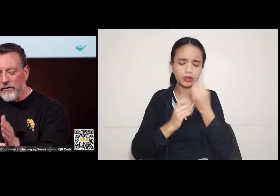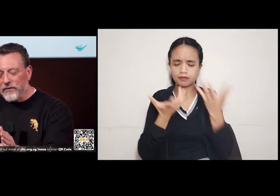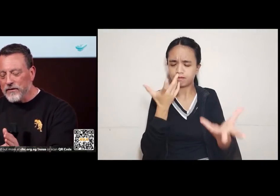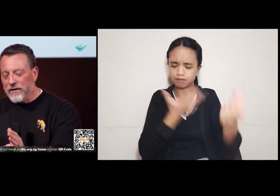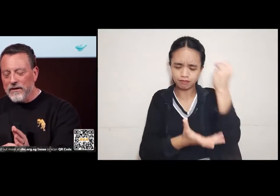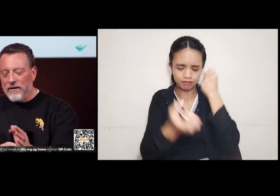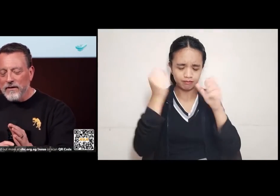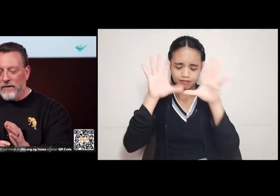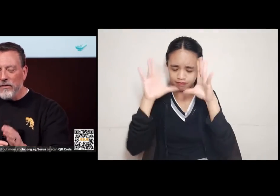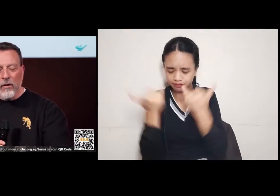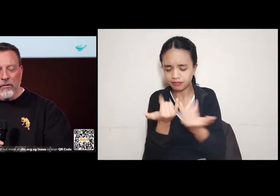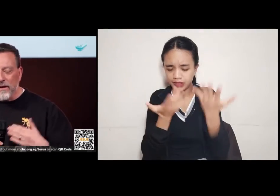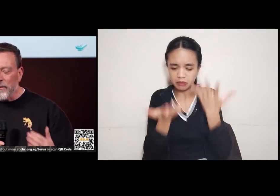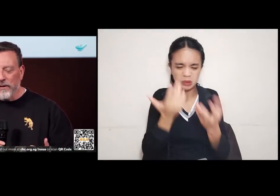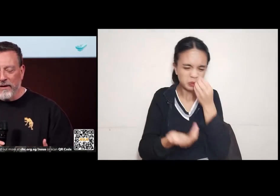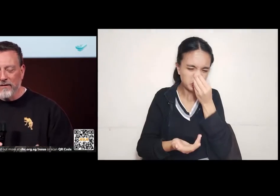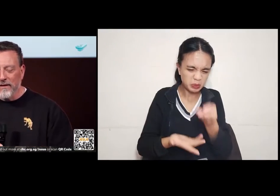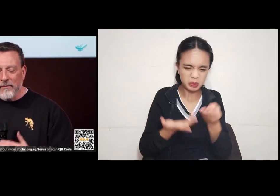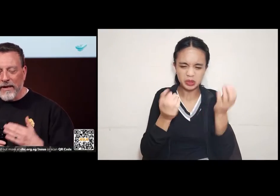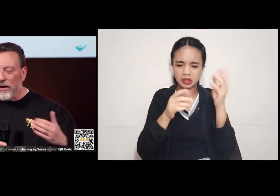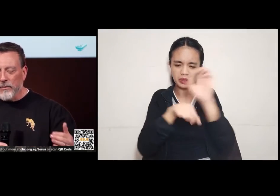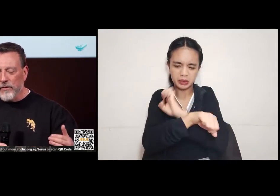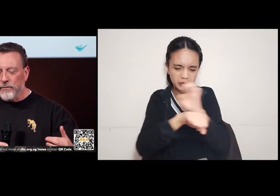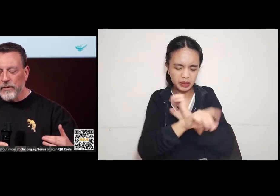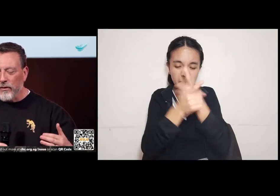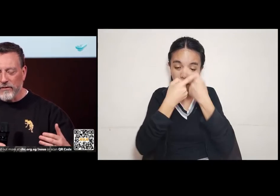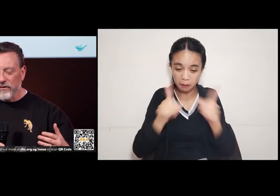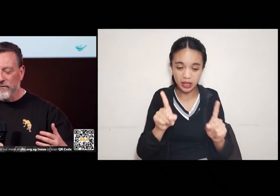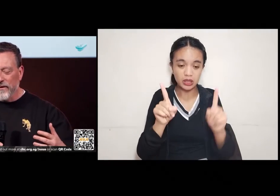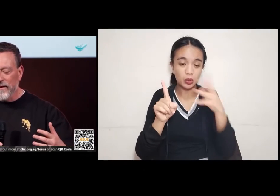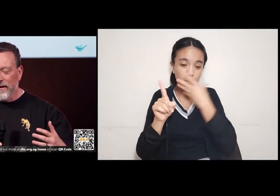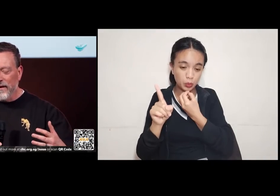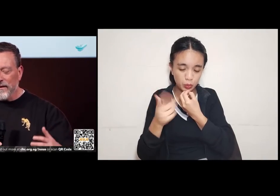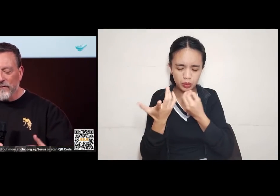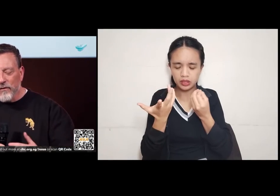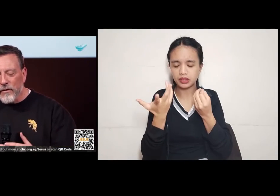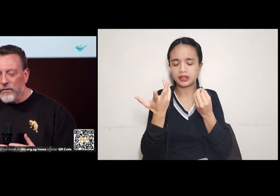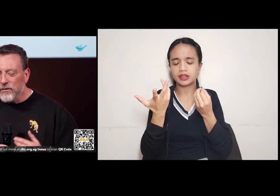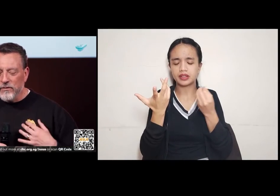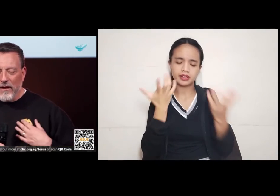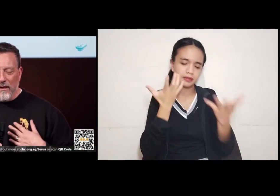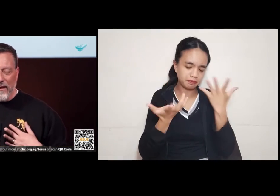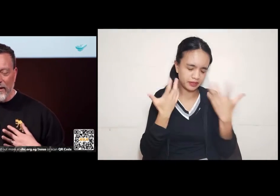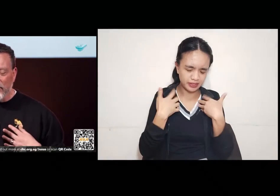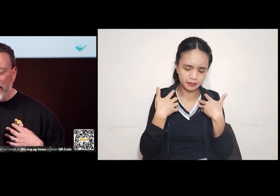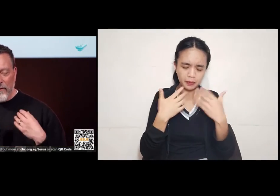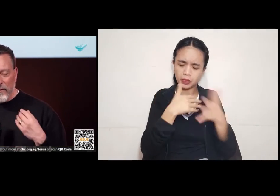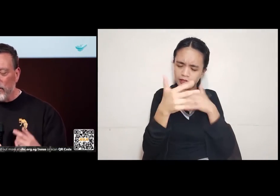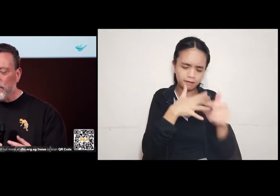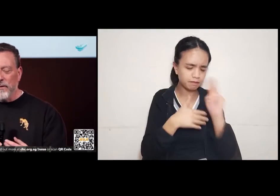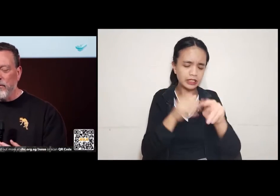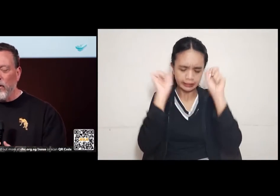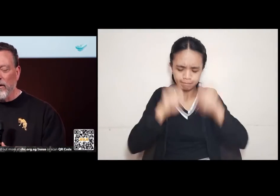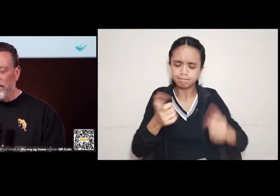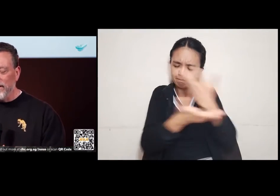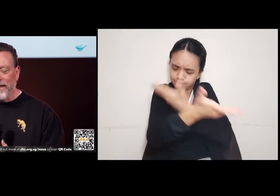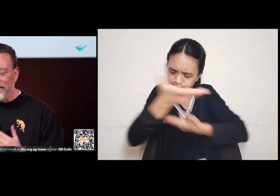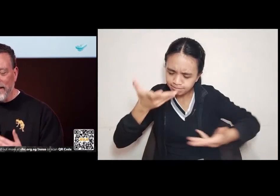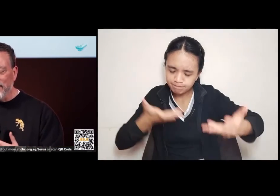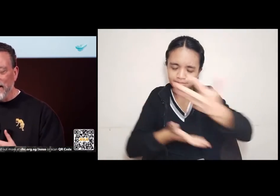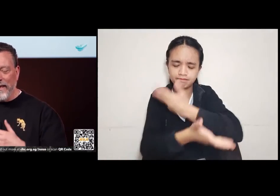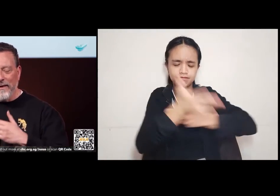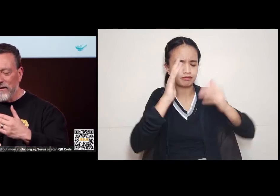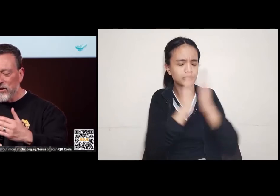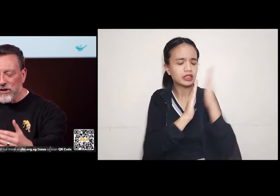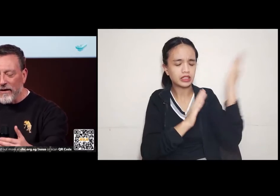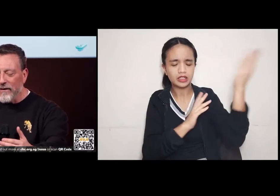bless others, who own companies that they might help their employees. God, for those who have a little bit more than they